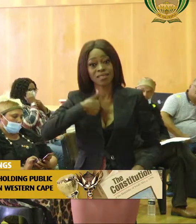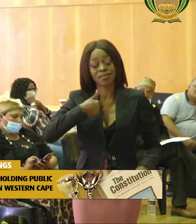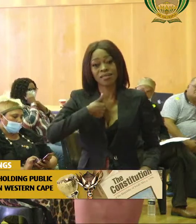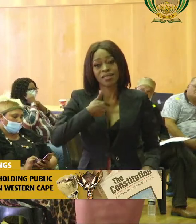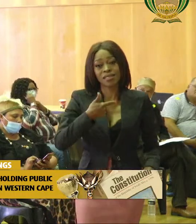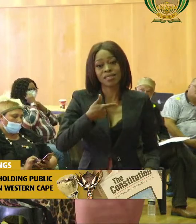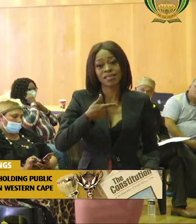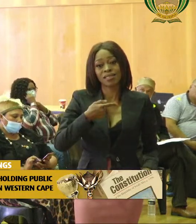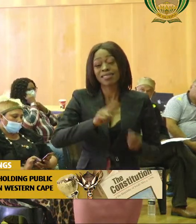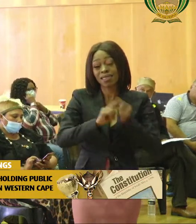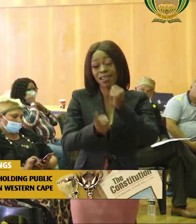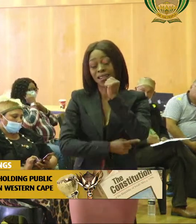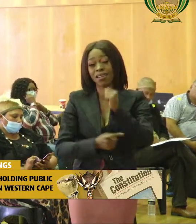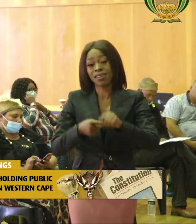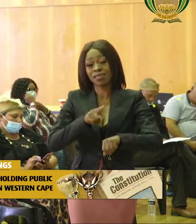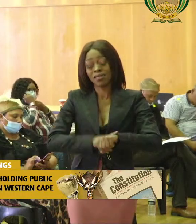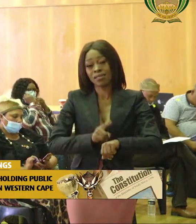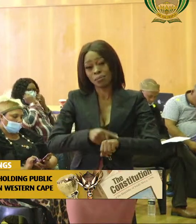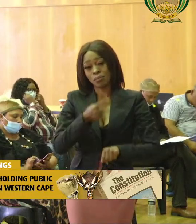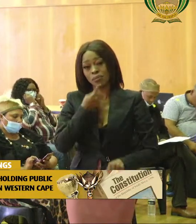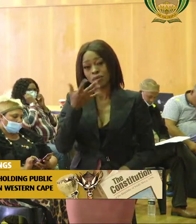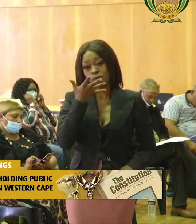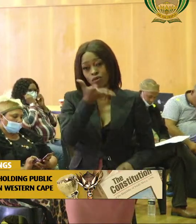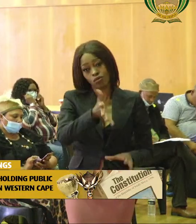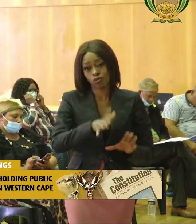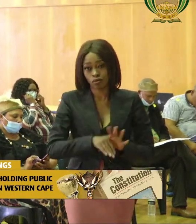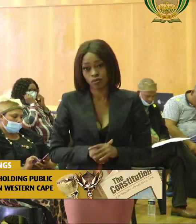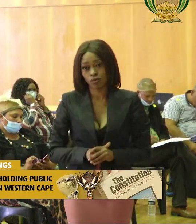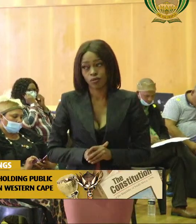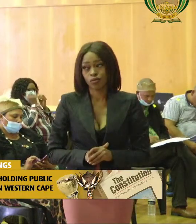ek die laaste van my God sê.